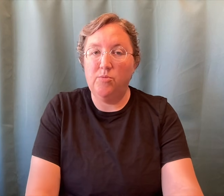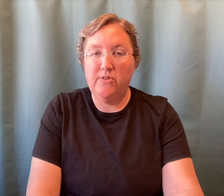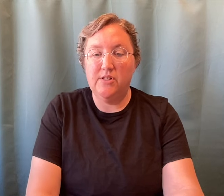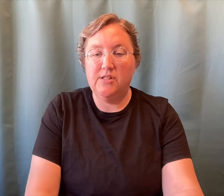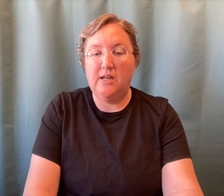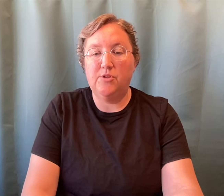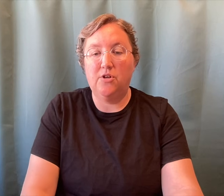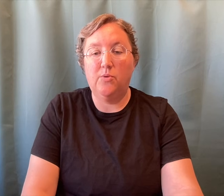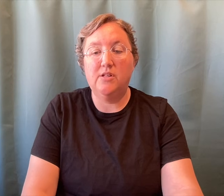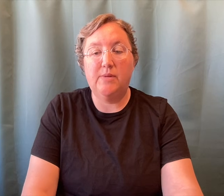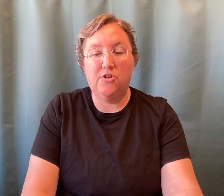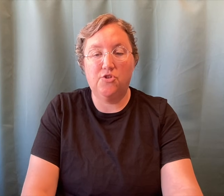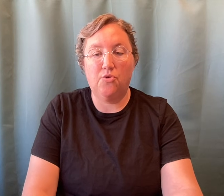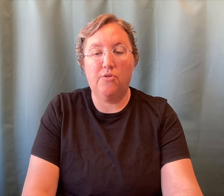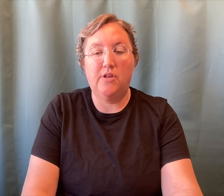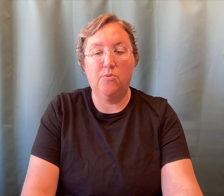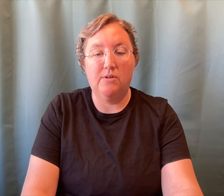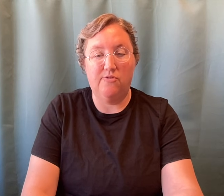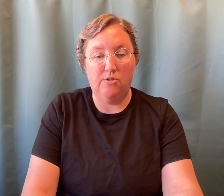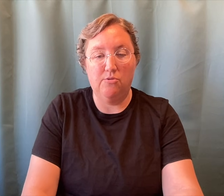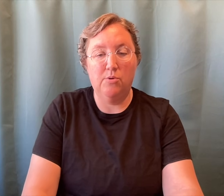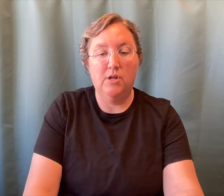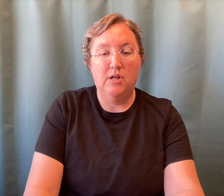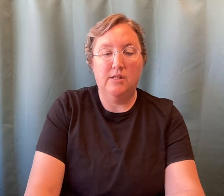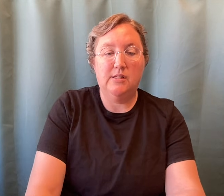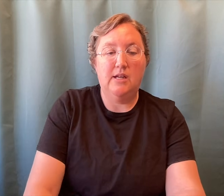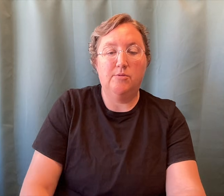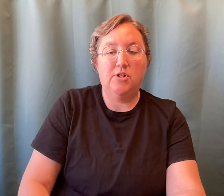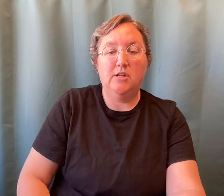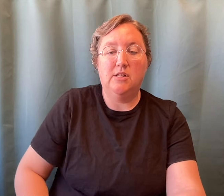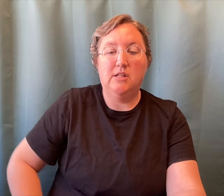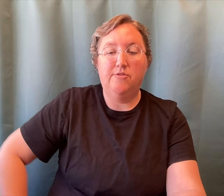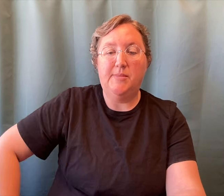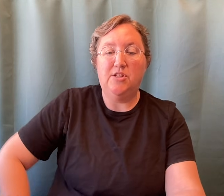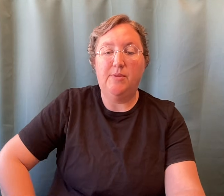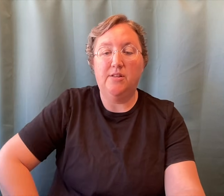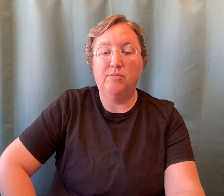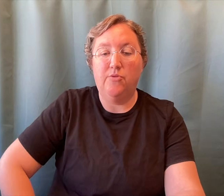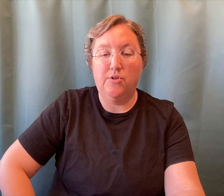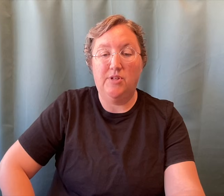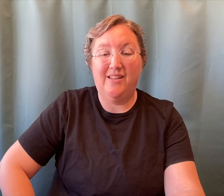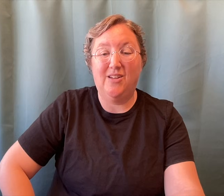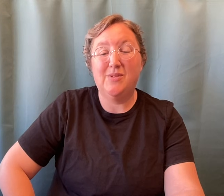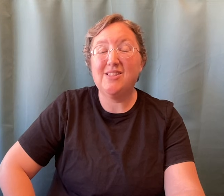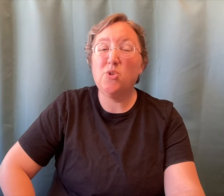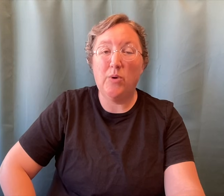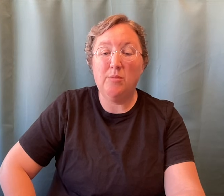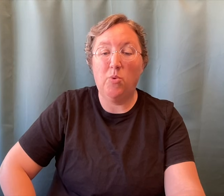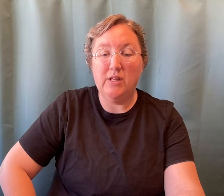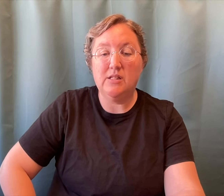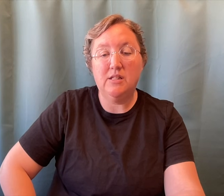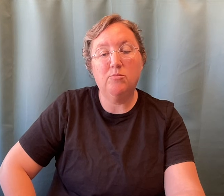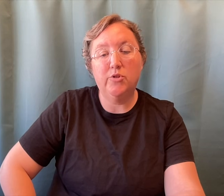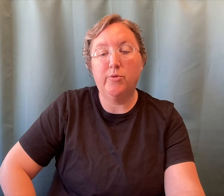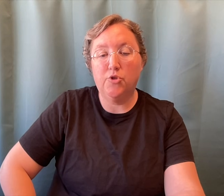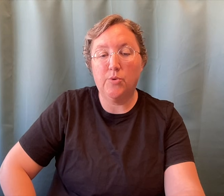into the snapshot quiz. Make sure that you review the snapshots and the information about them before you take that quiz. It's 20 points and it's multiple